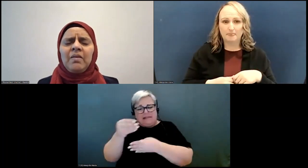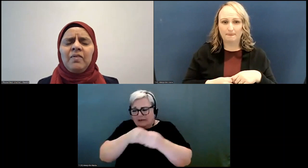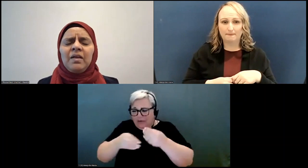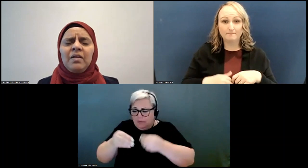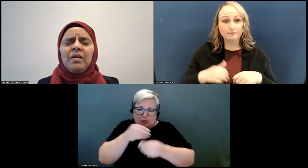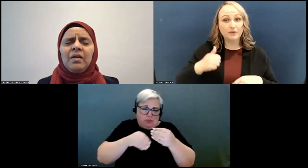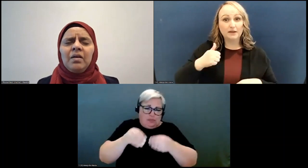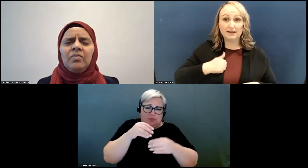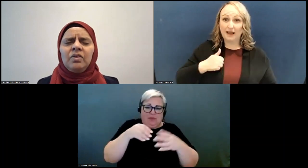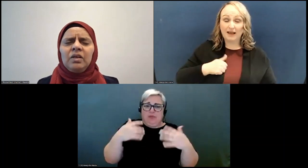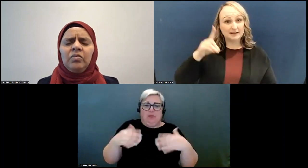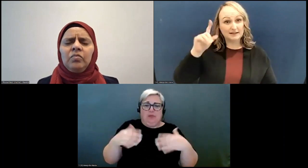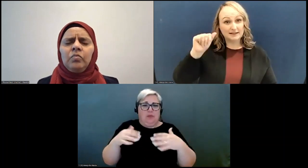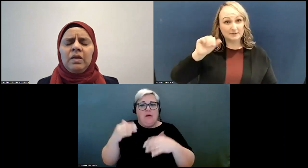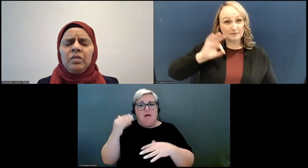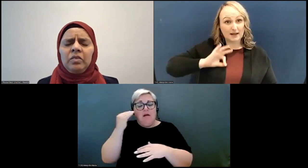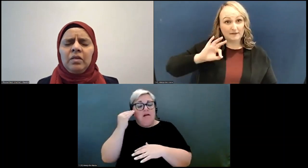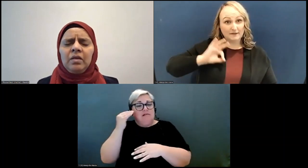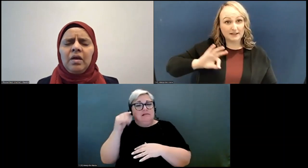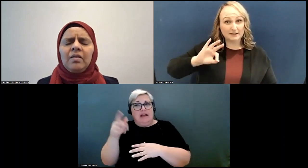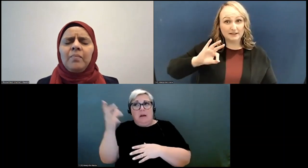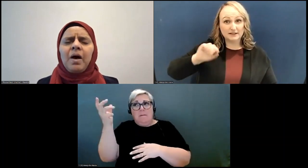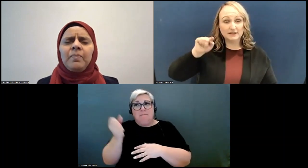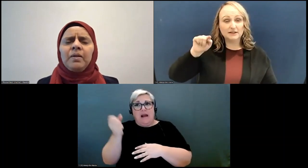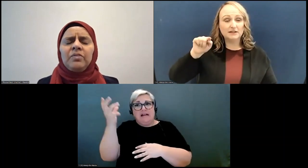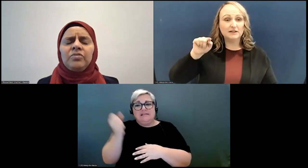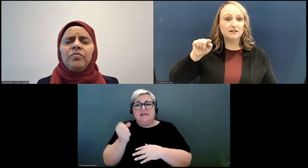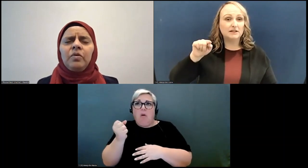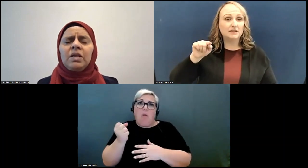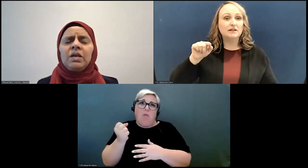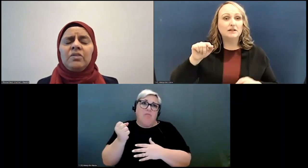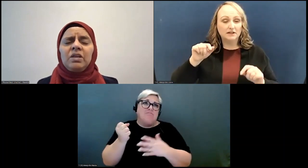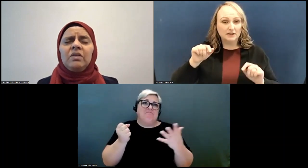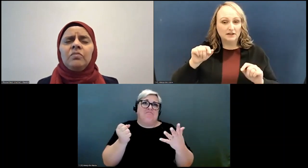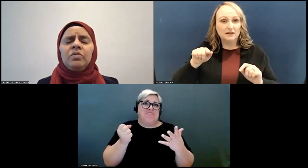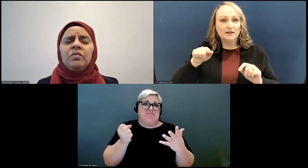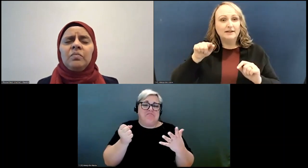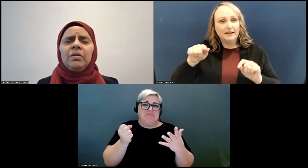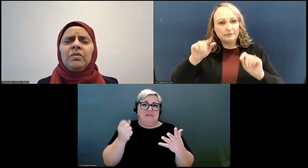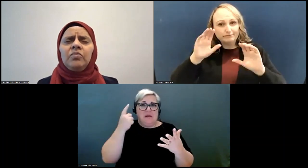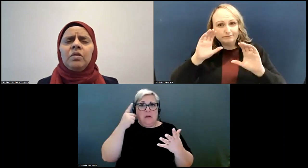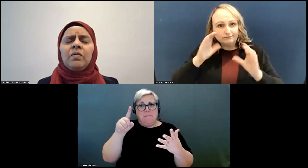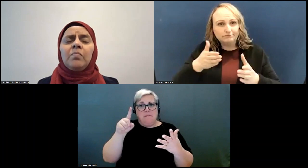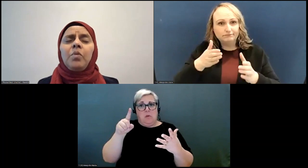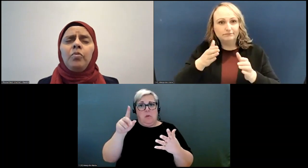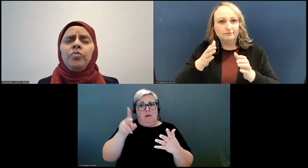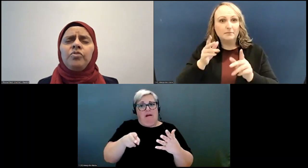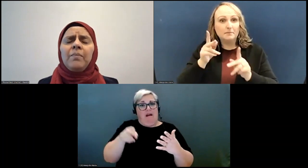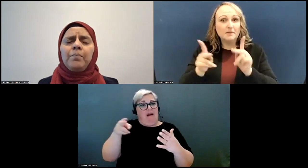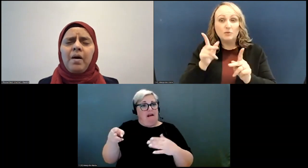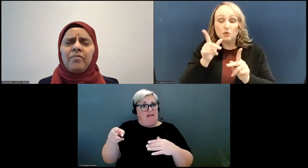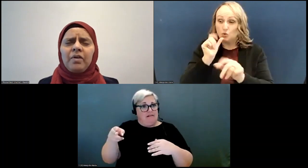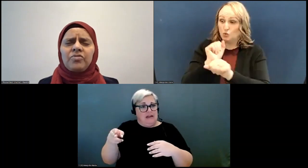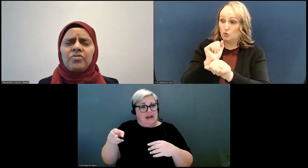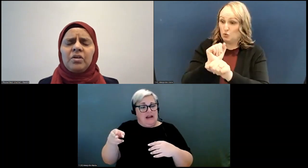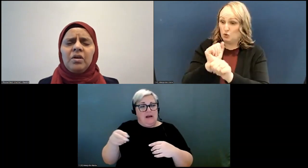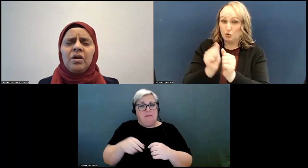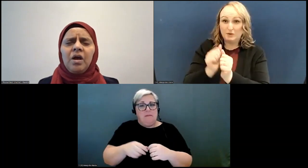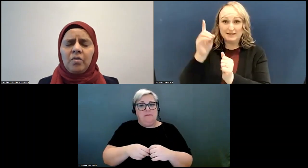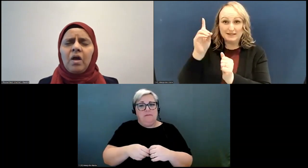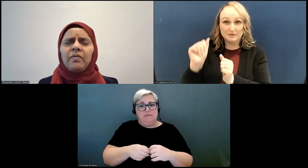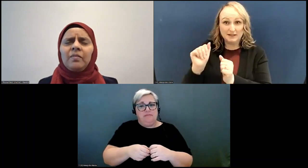Disability Benefit deals with the population of working age Canadians with disabilities who are the most